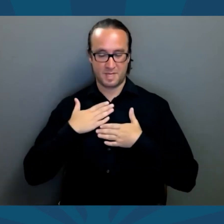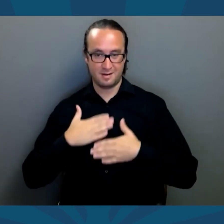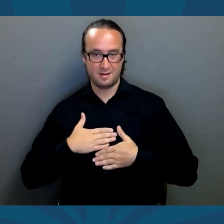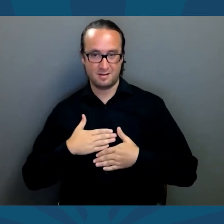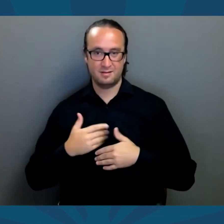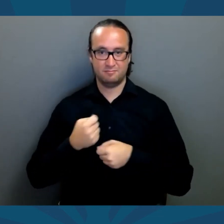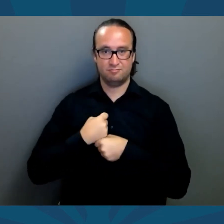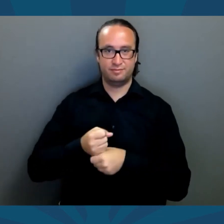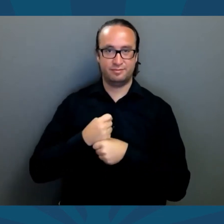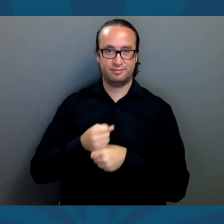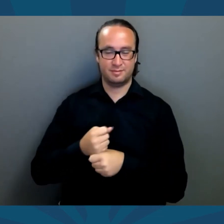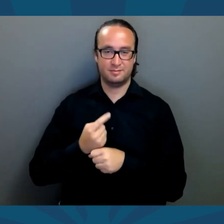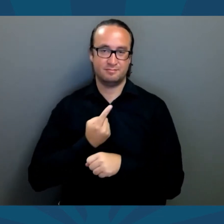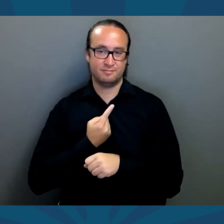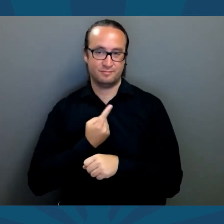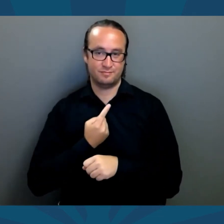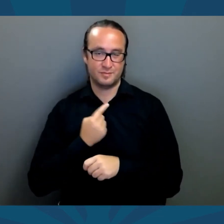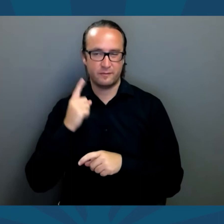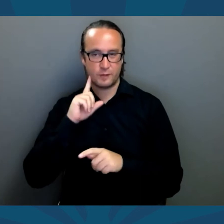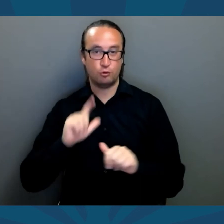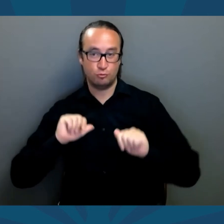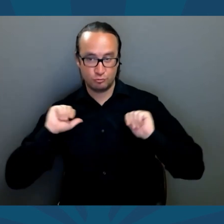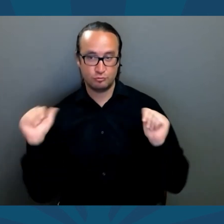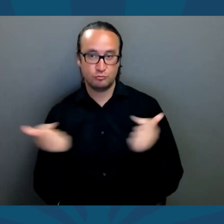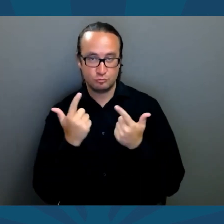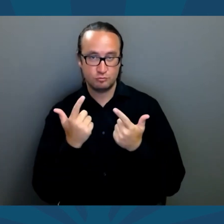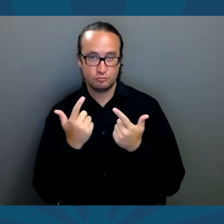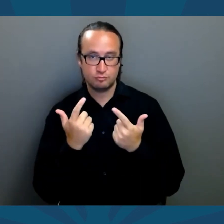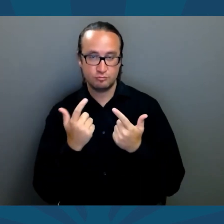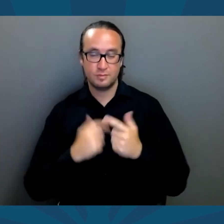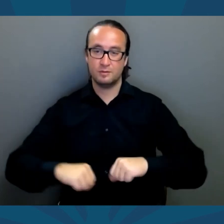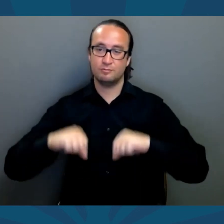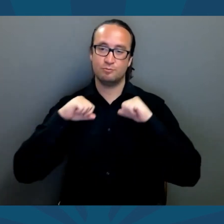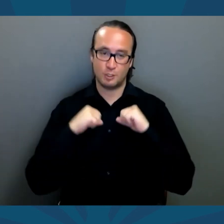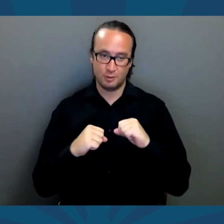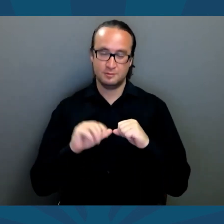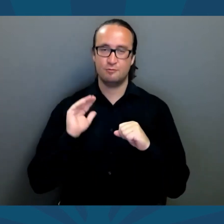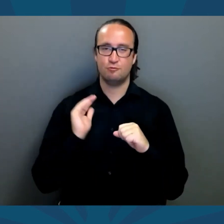and protect our democracy, including our most basic right to vote.